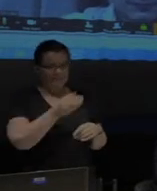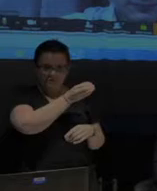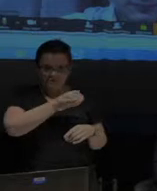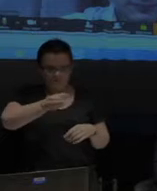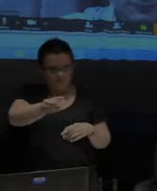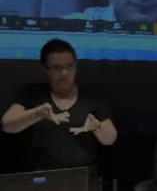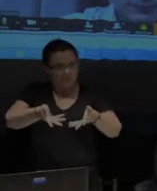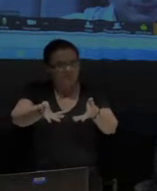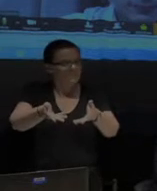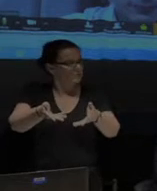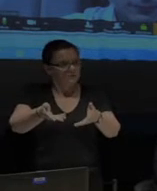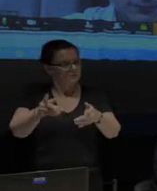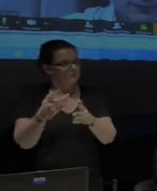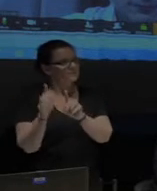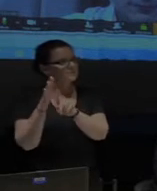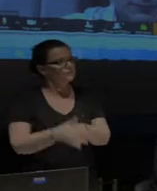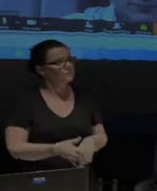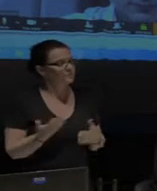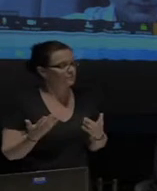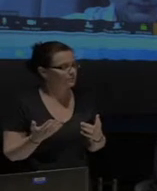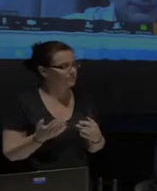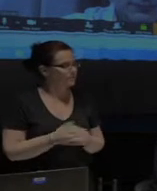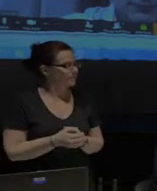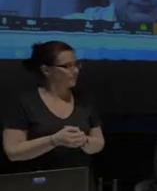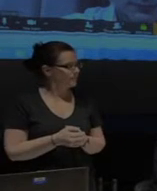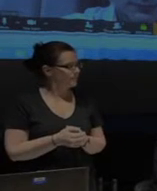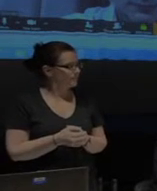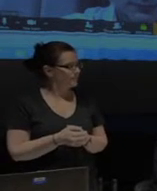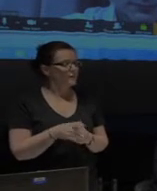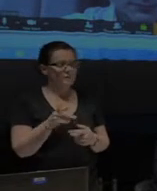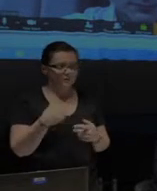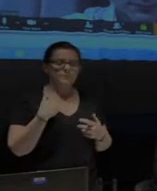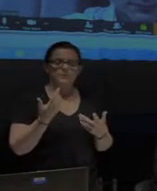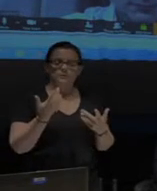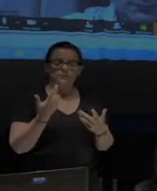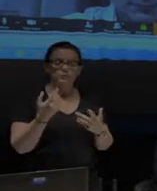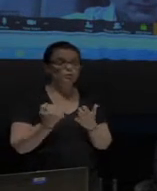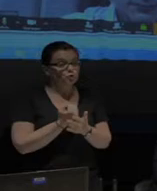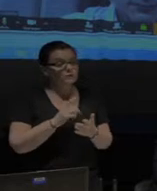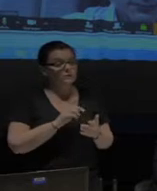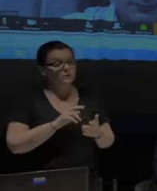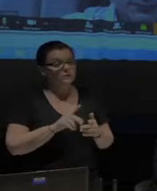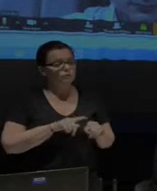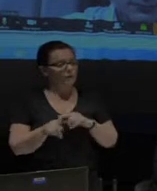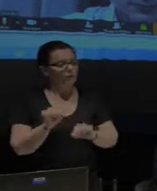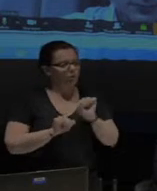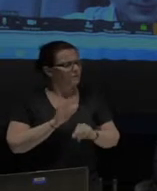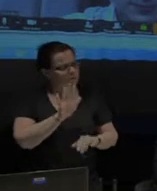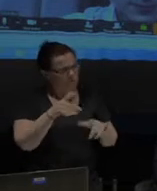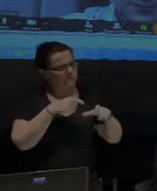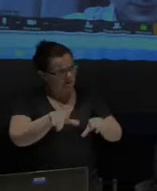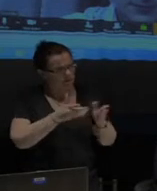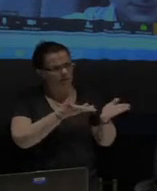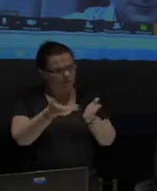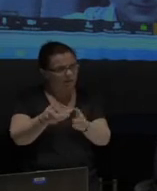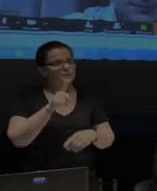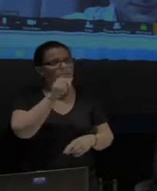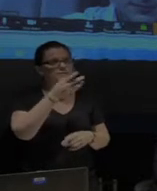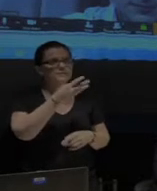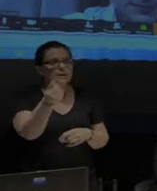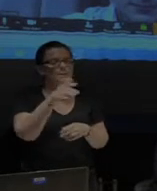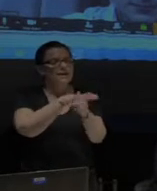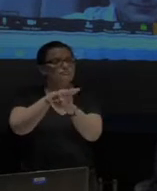my view is the same. We should be working with people in all different cultures, but some are harder than others, aren't they? Yeah.